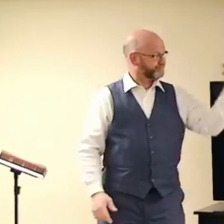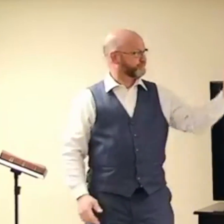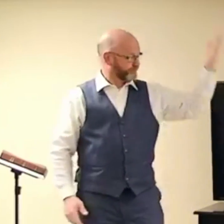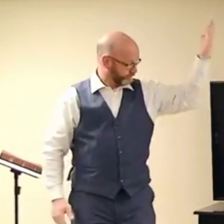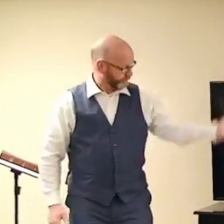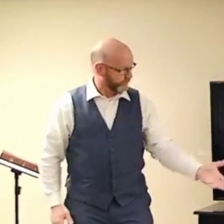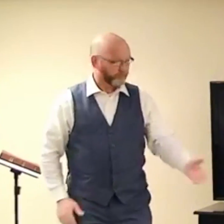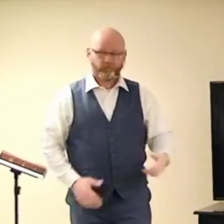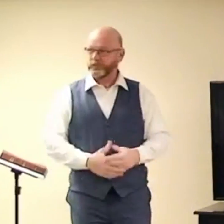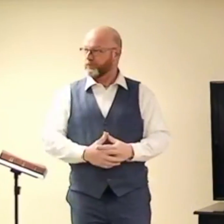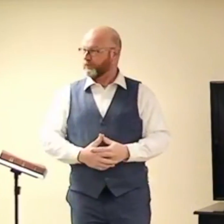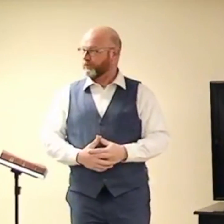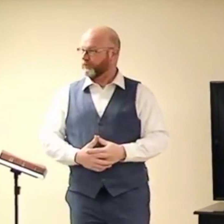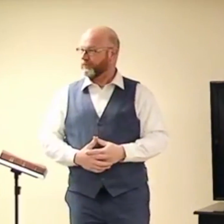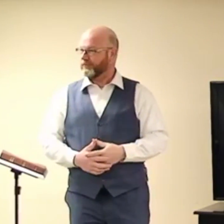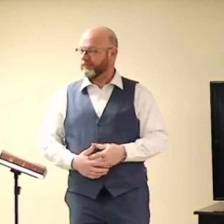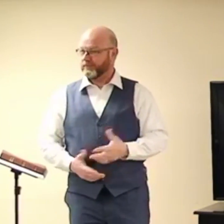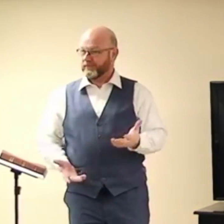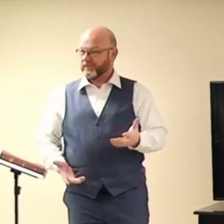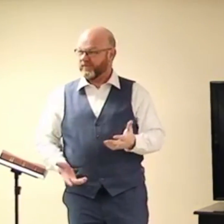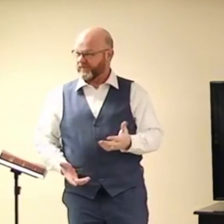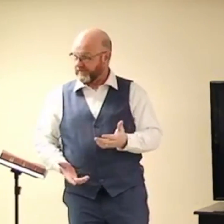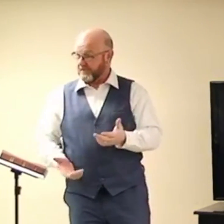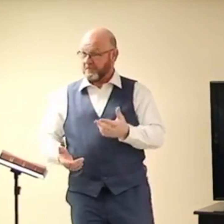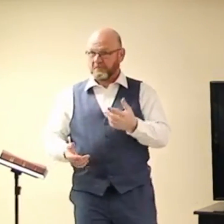God shows up. He's right here.